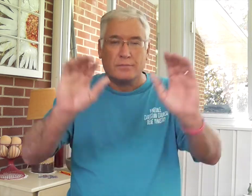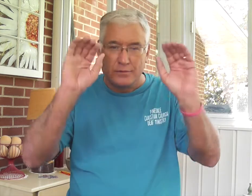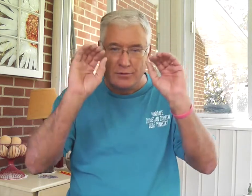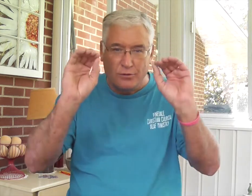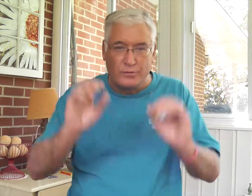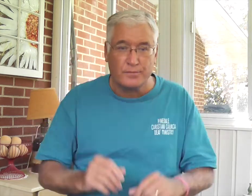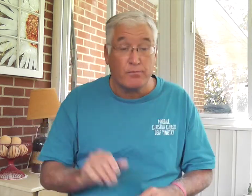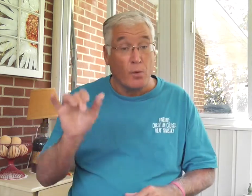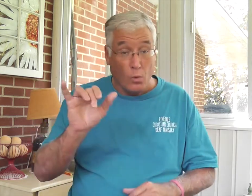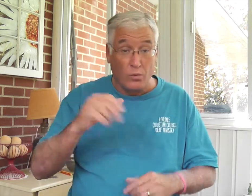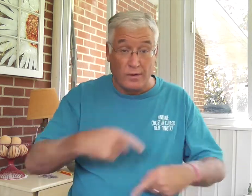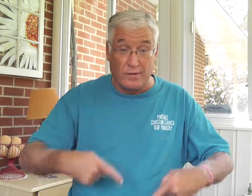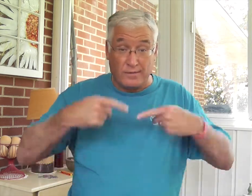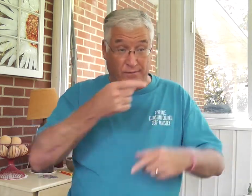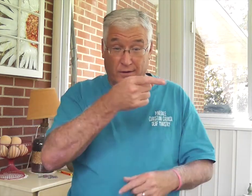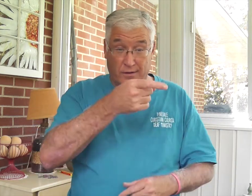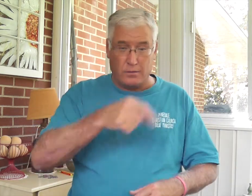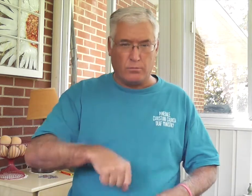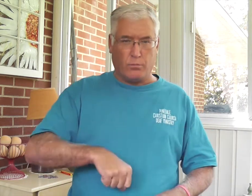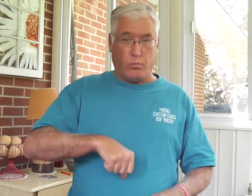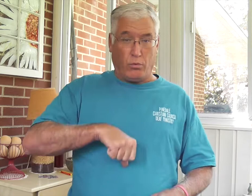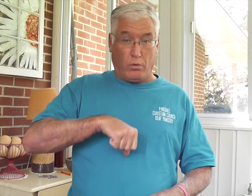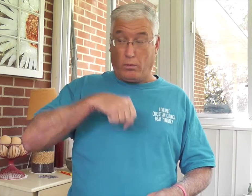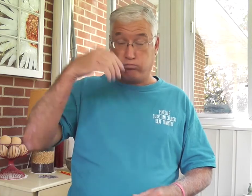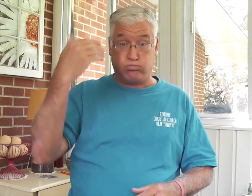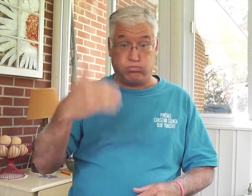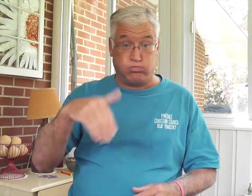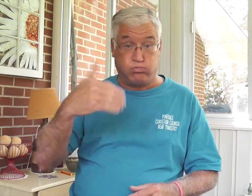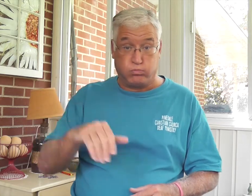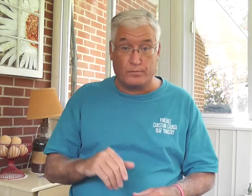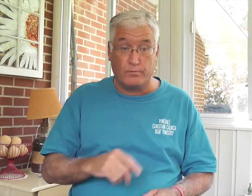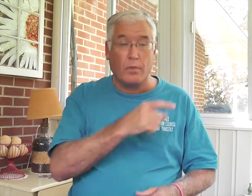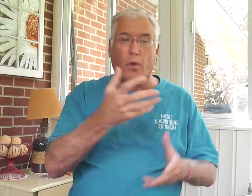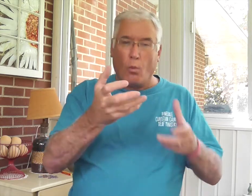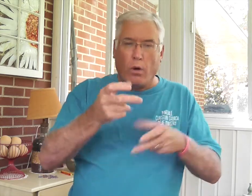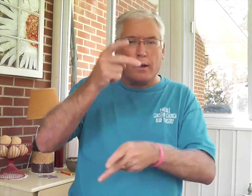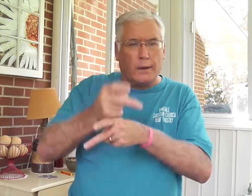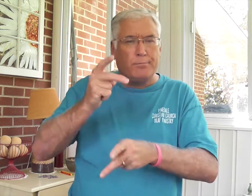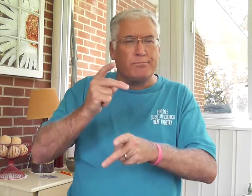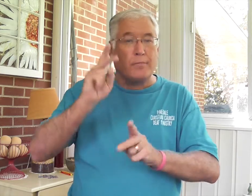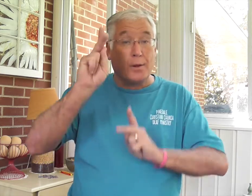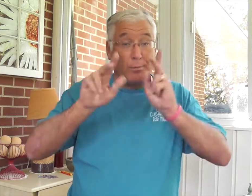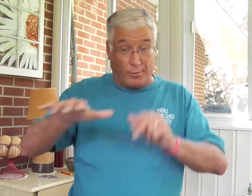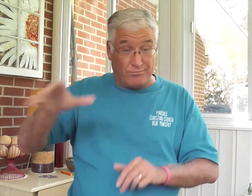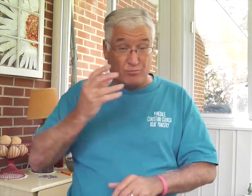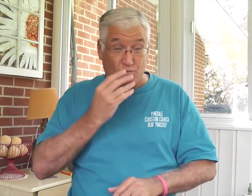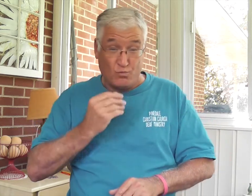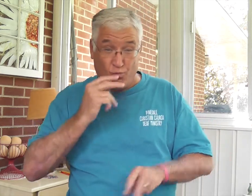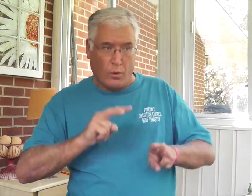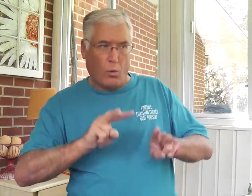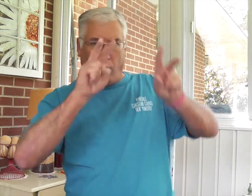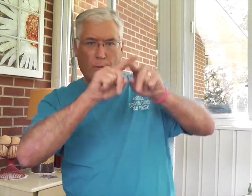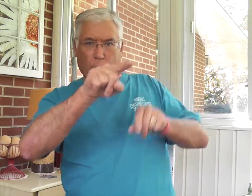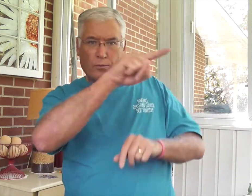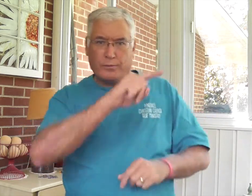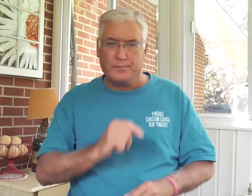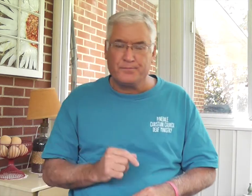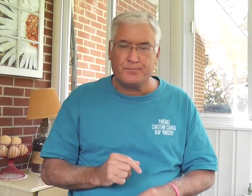were strict in their teaching. The Pharisees, they were full of pride. They wanted to keep people, the Jewish